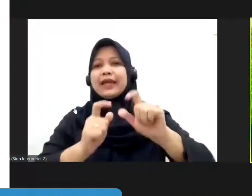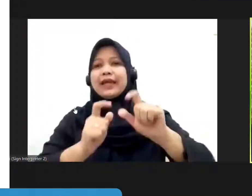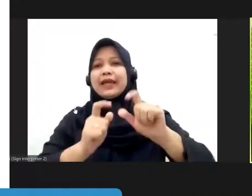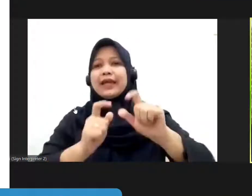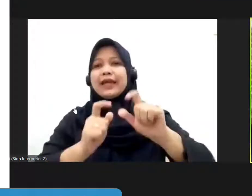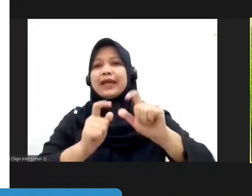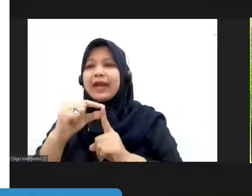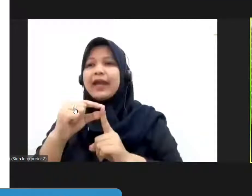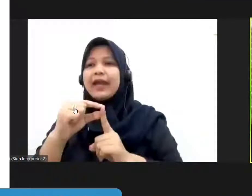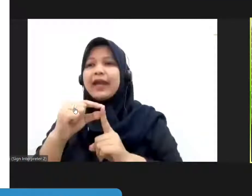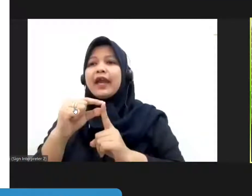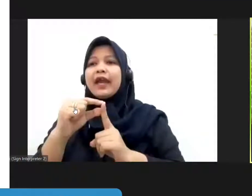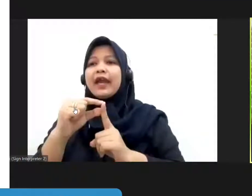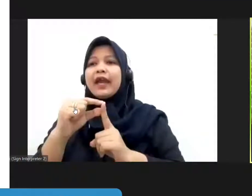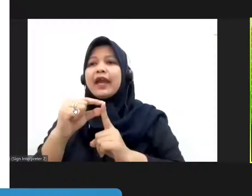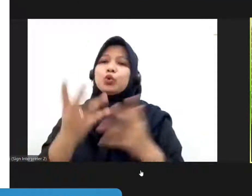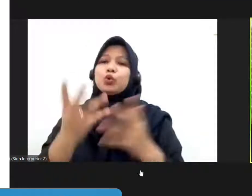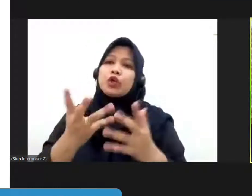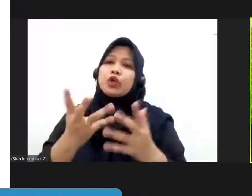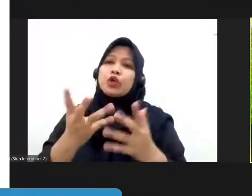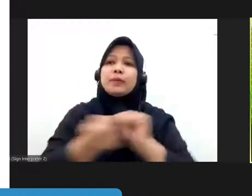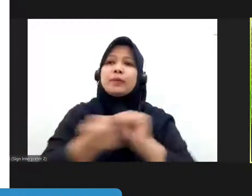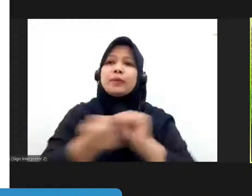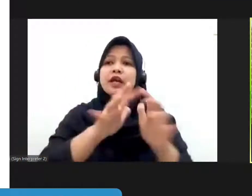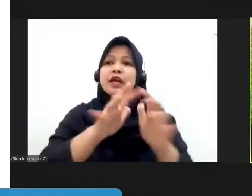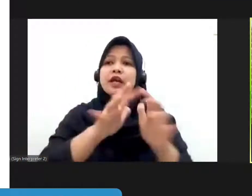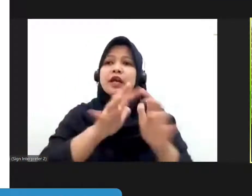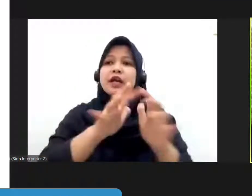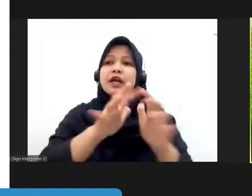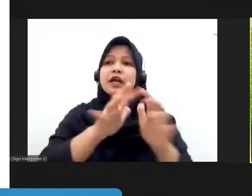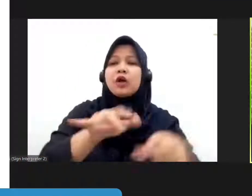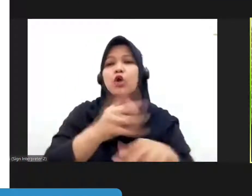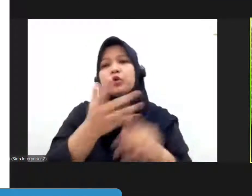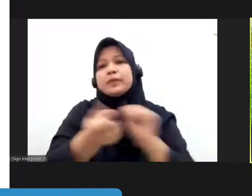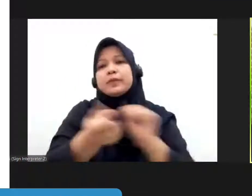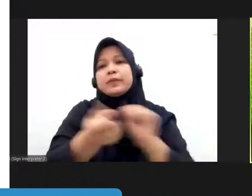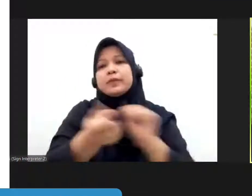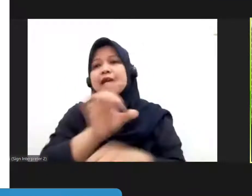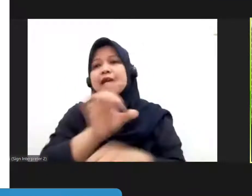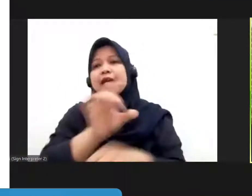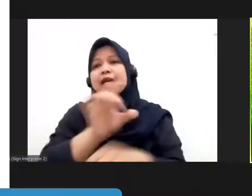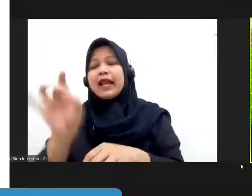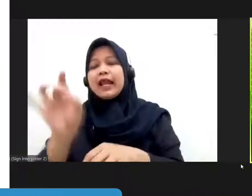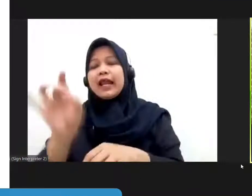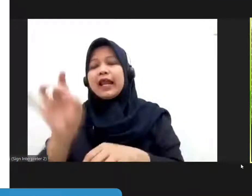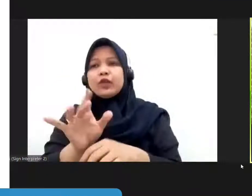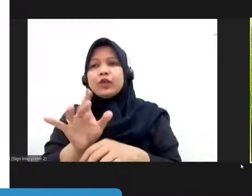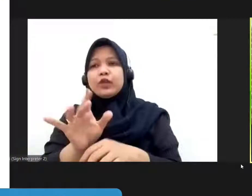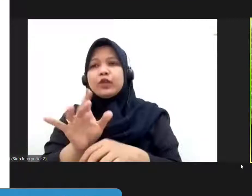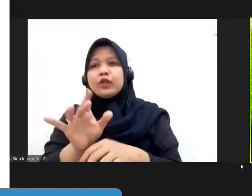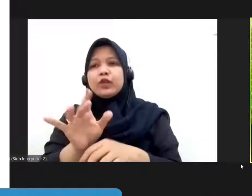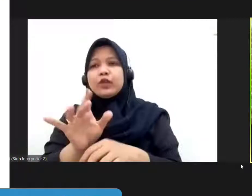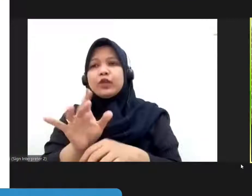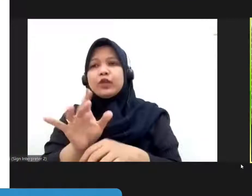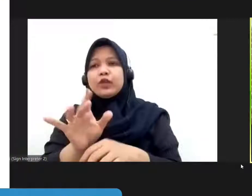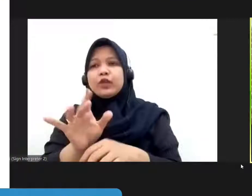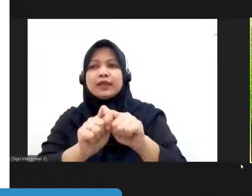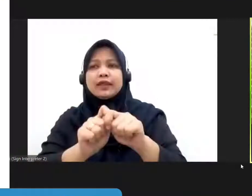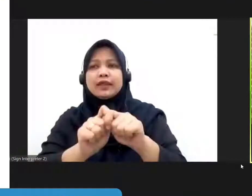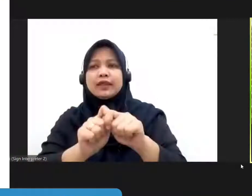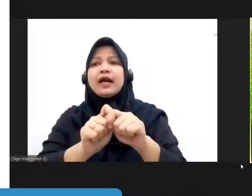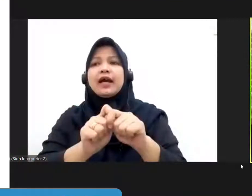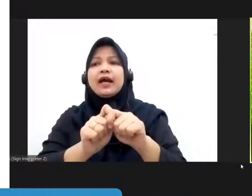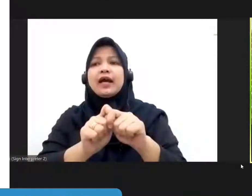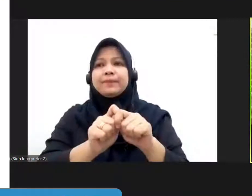for flood with COVID, then what are the precautions which you should take? So that is, of course, internally we are